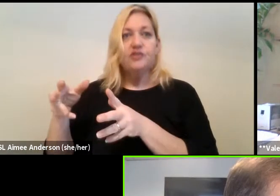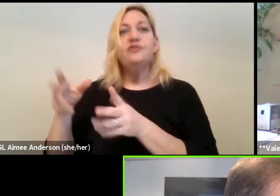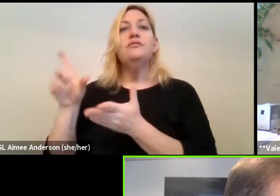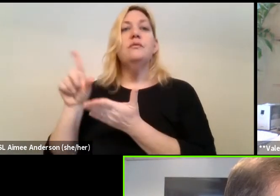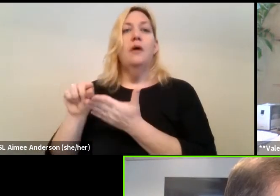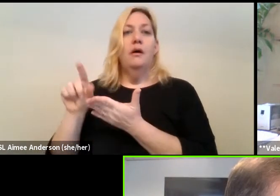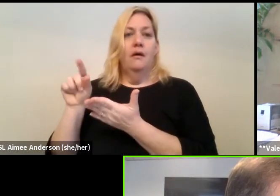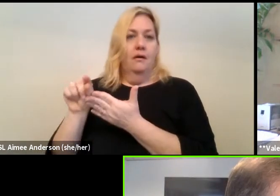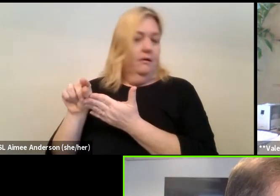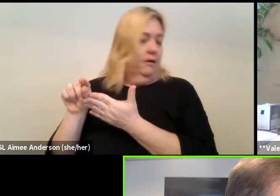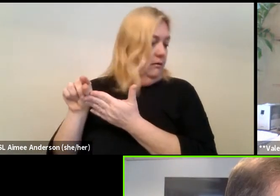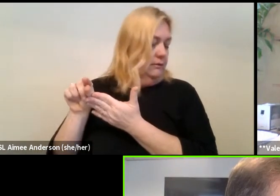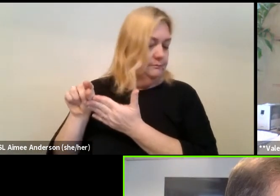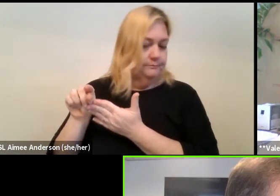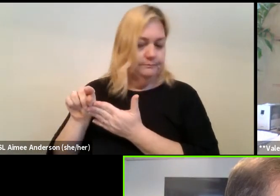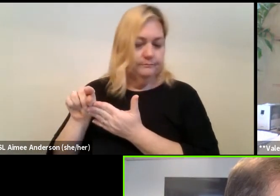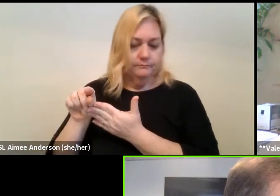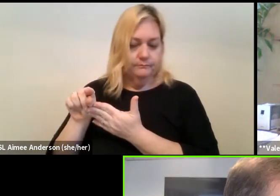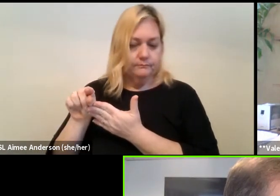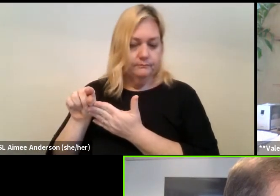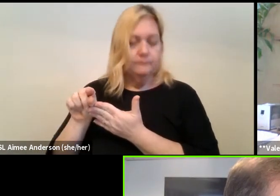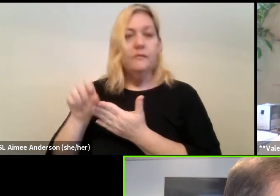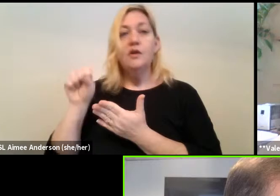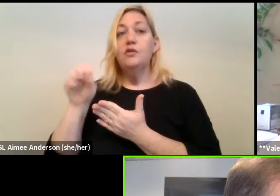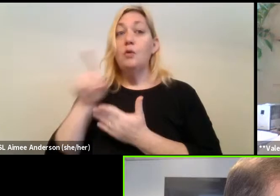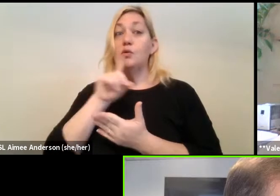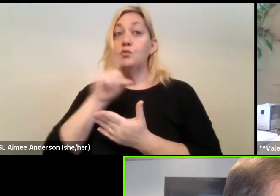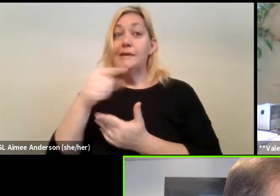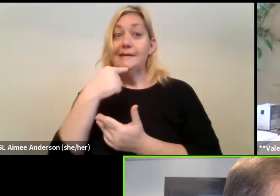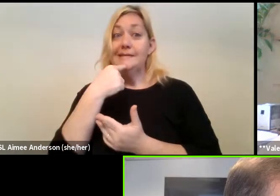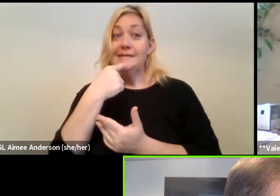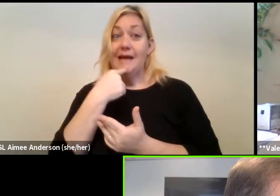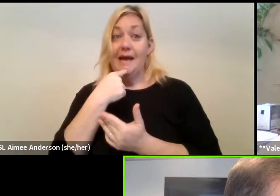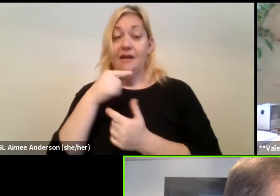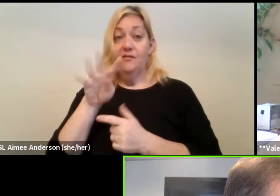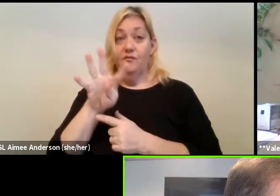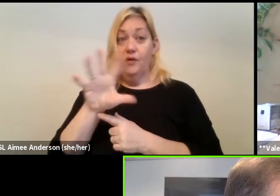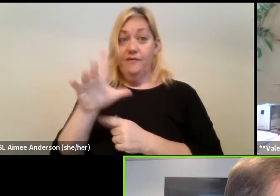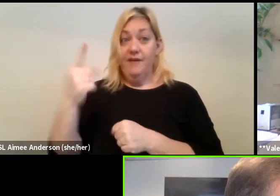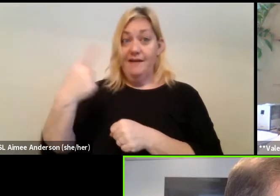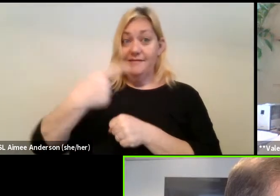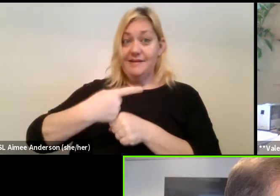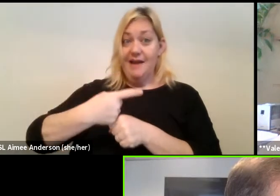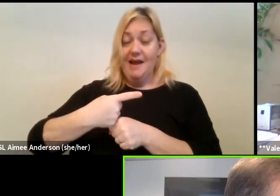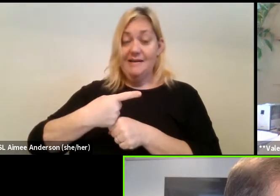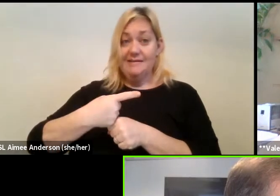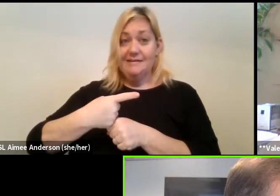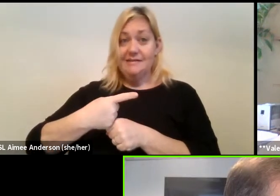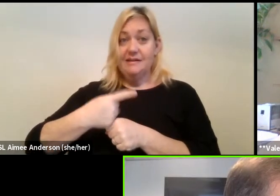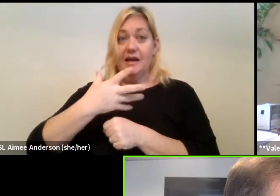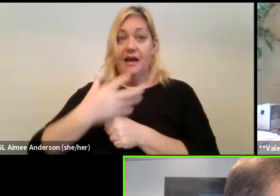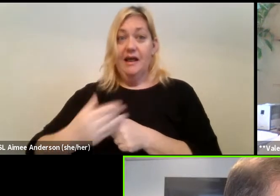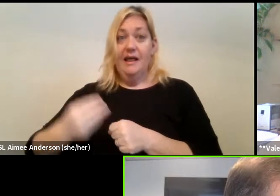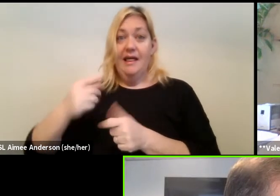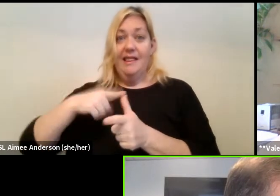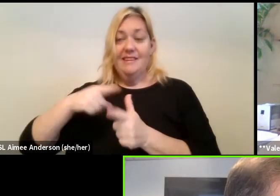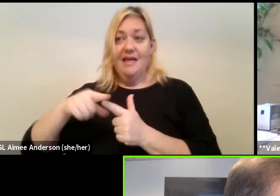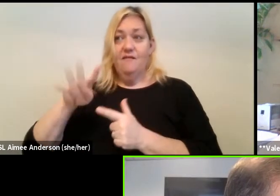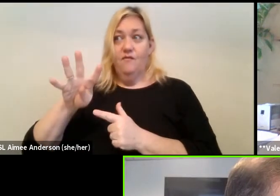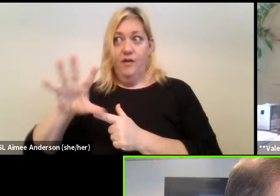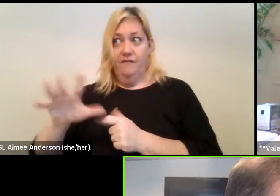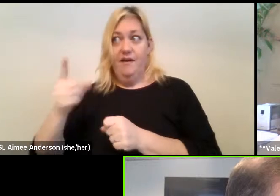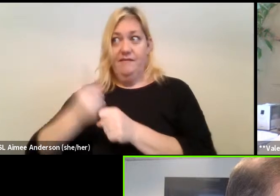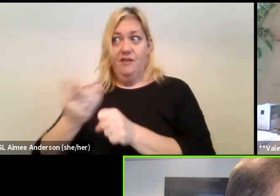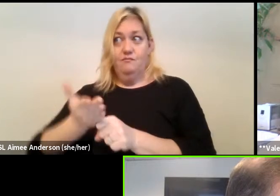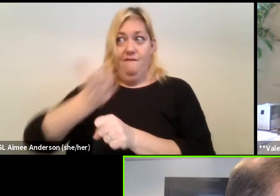published. So what we're really saying is at least 45 days, and that's what the not more than 45 days before the convention.